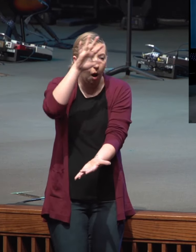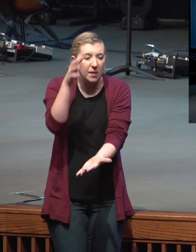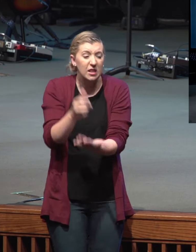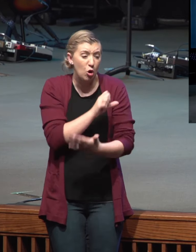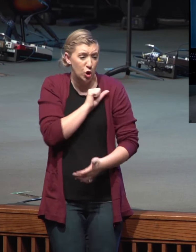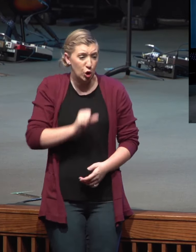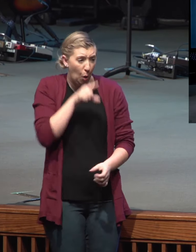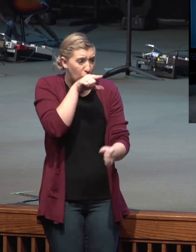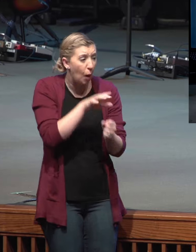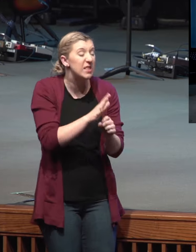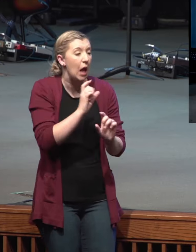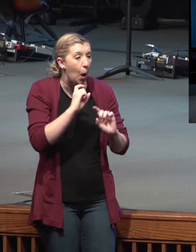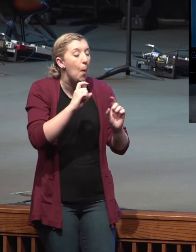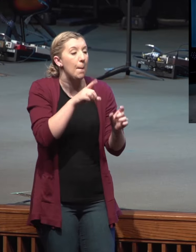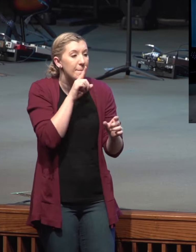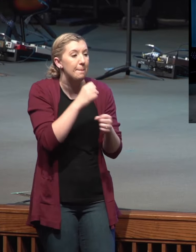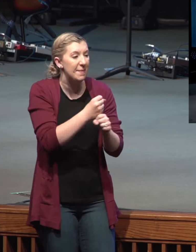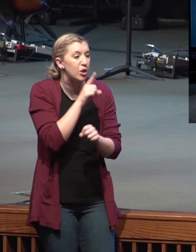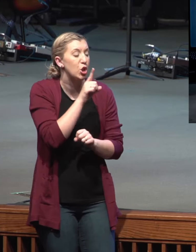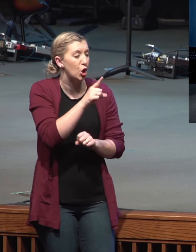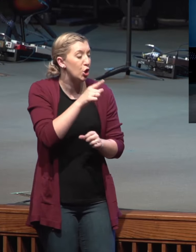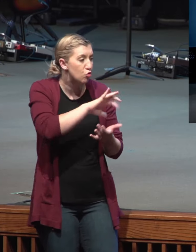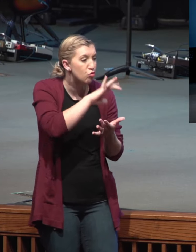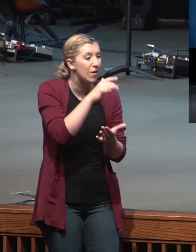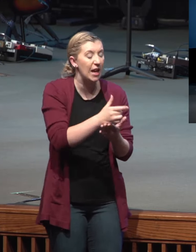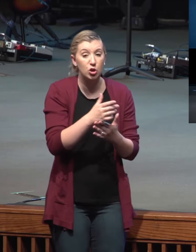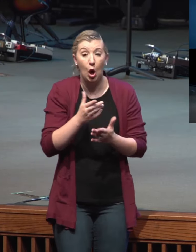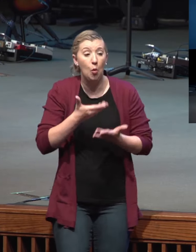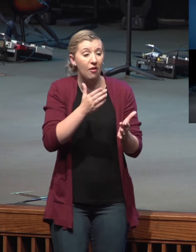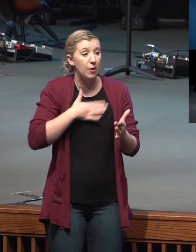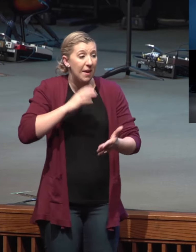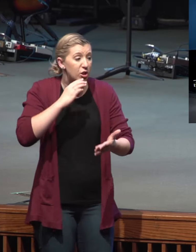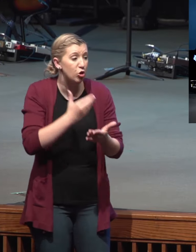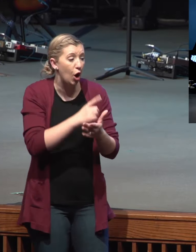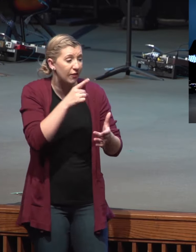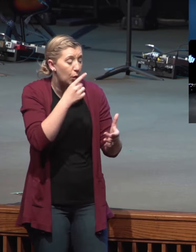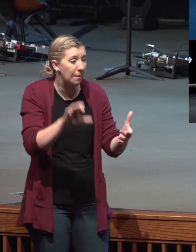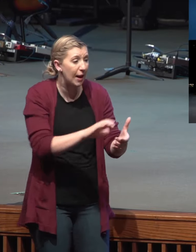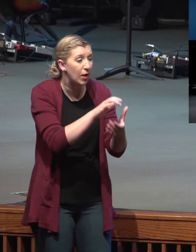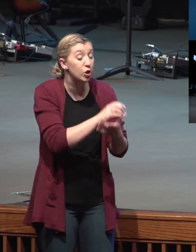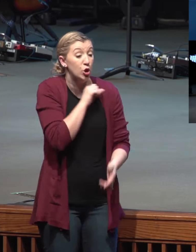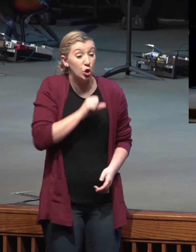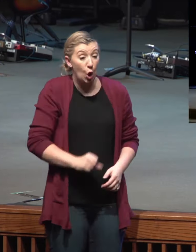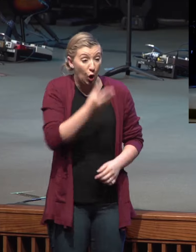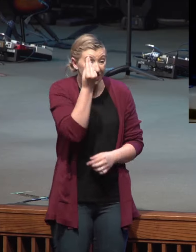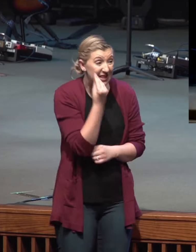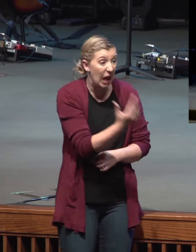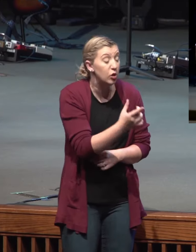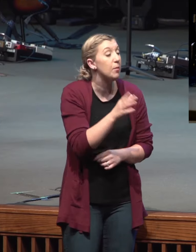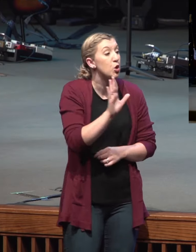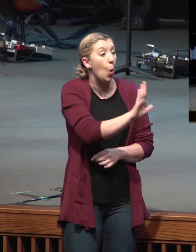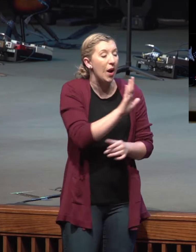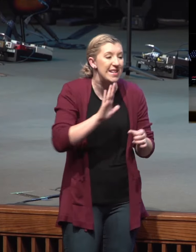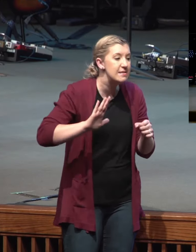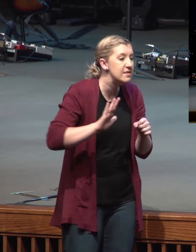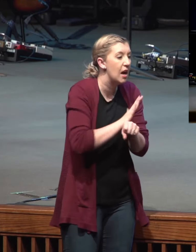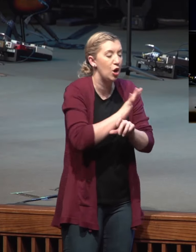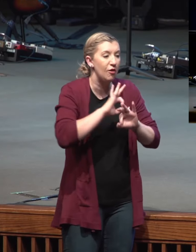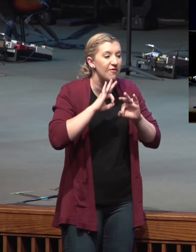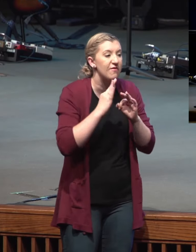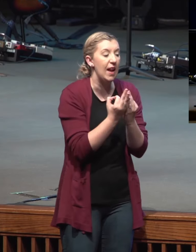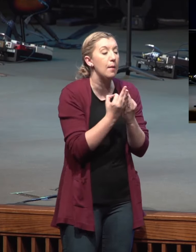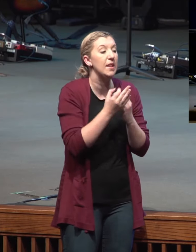rich. Saul says, I will give you my daughter's hand in marriage. Saul tells them that your entire family